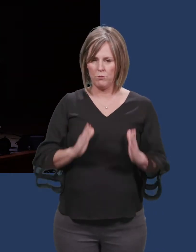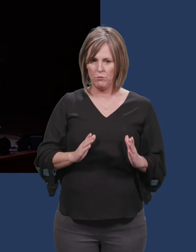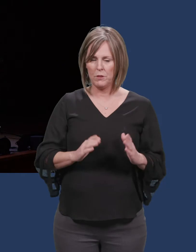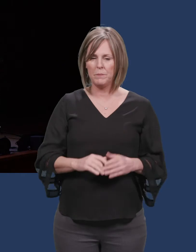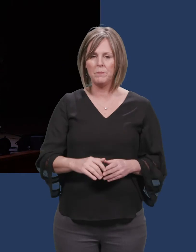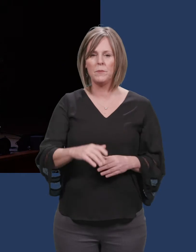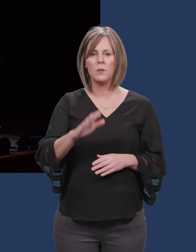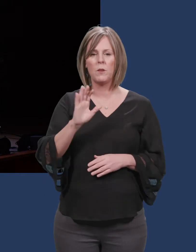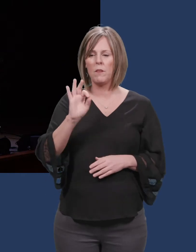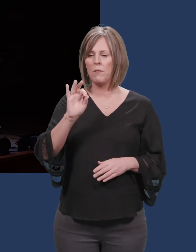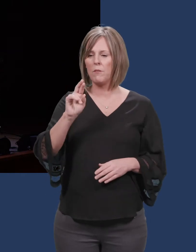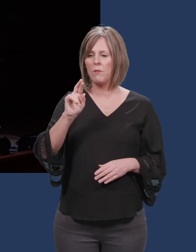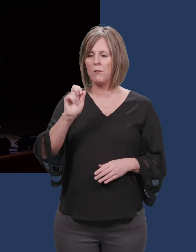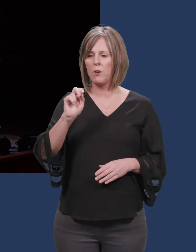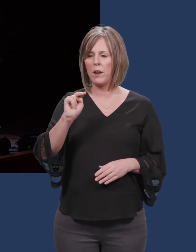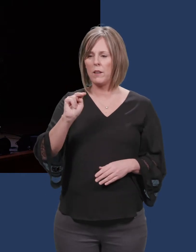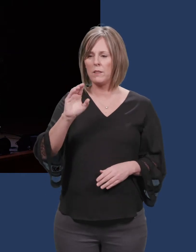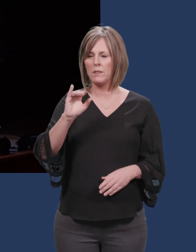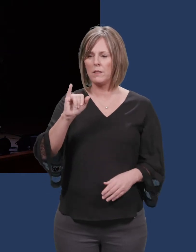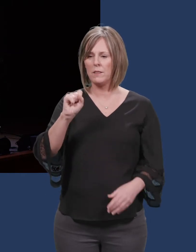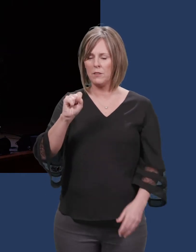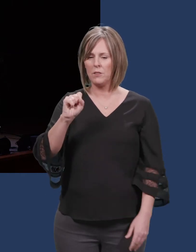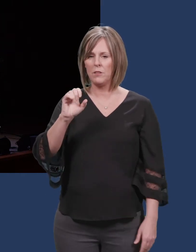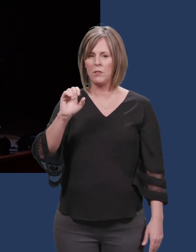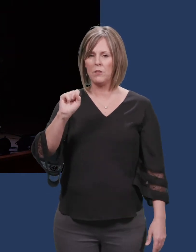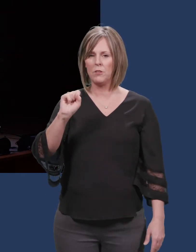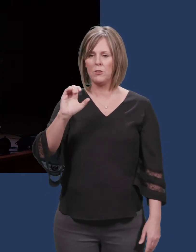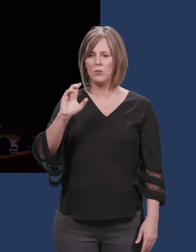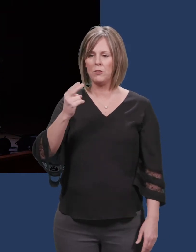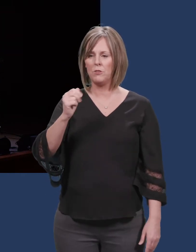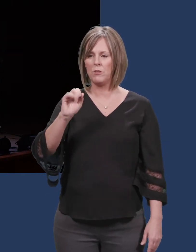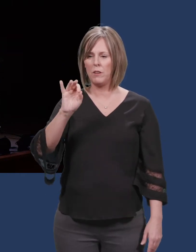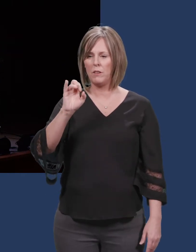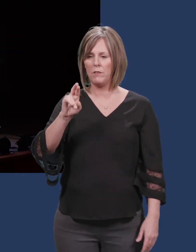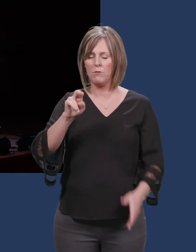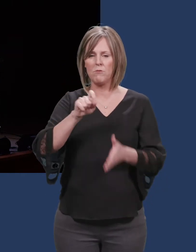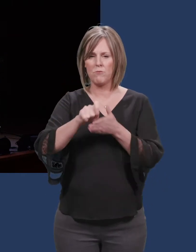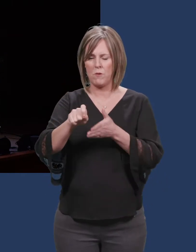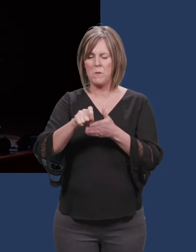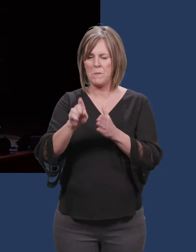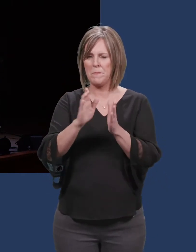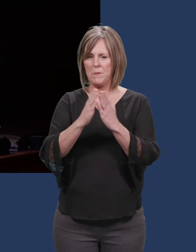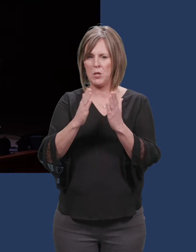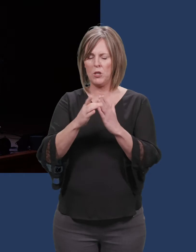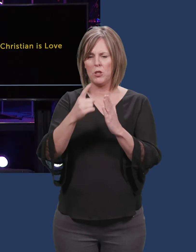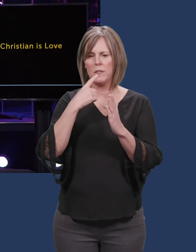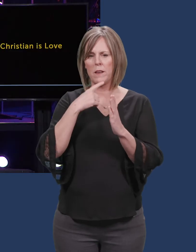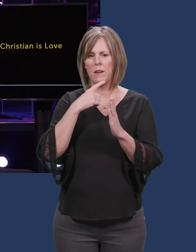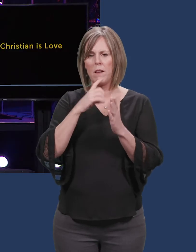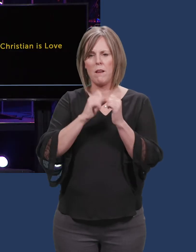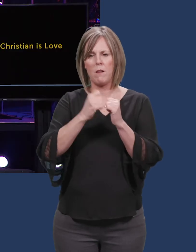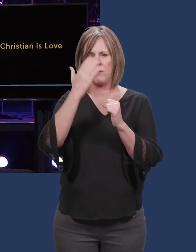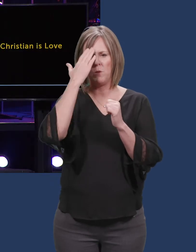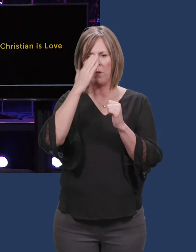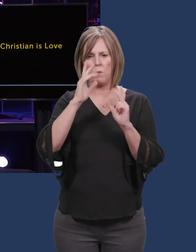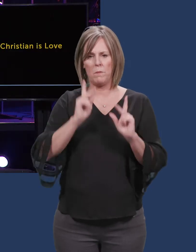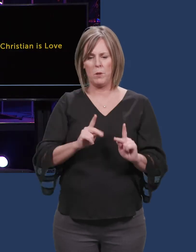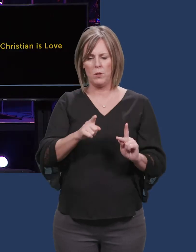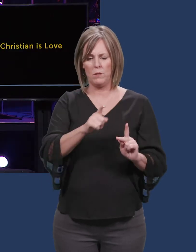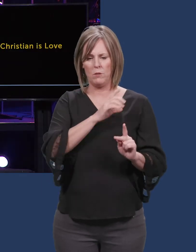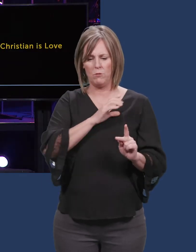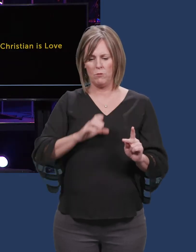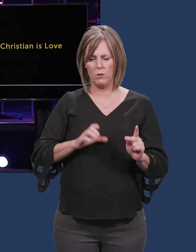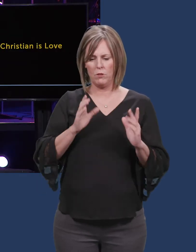book is that the distinguishing mark, this distinguishing sign that this person is a Christian, well, it's